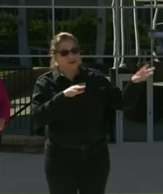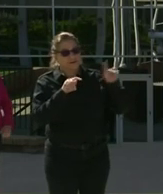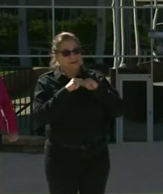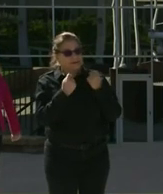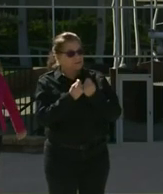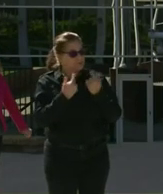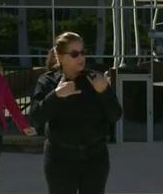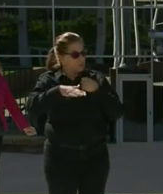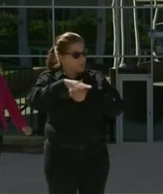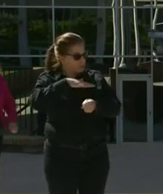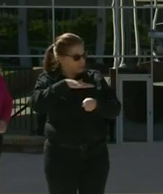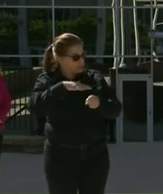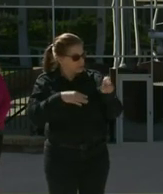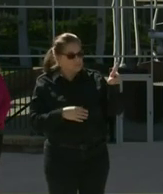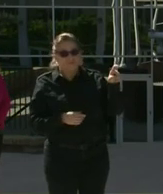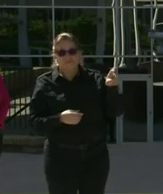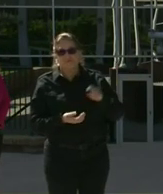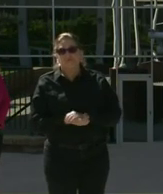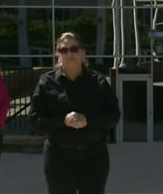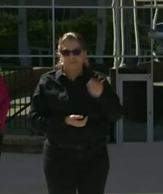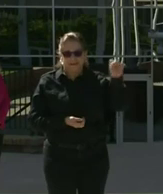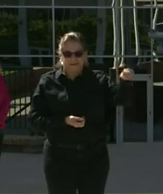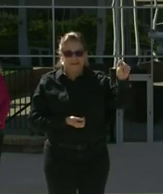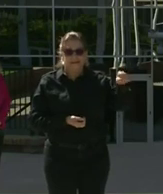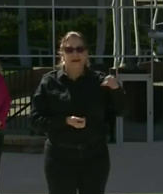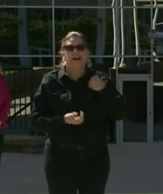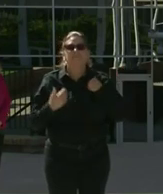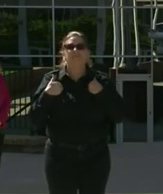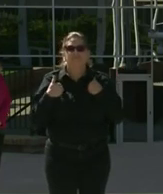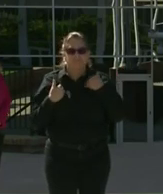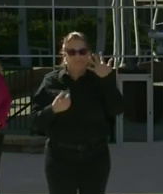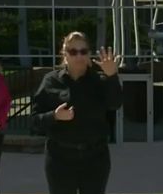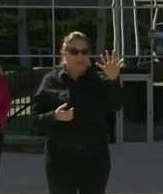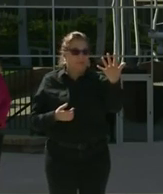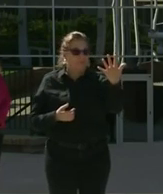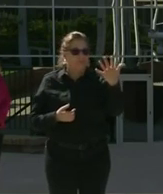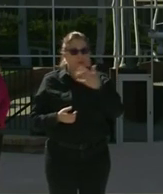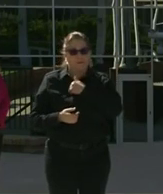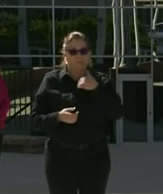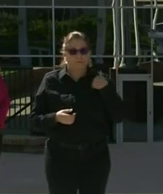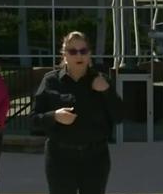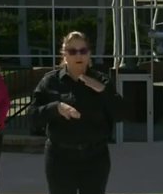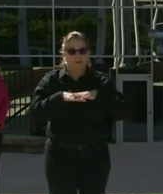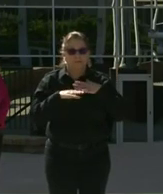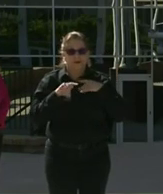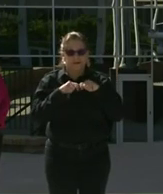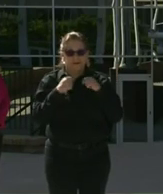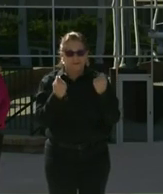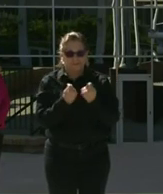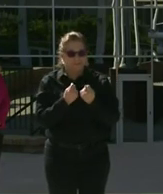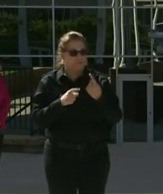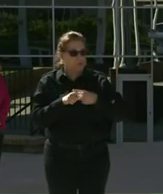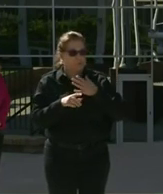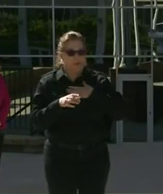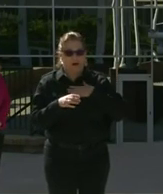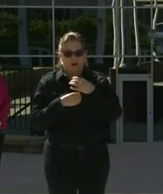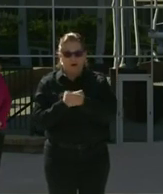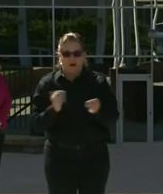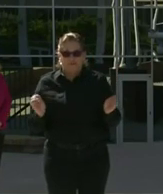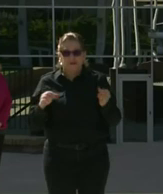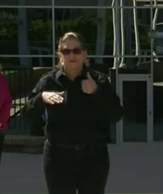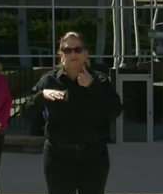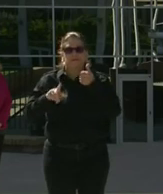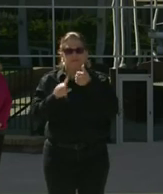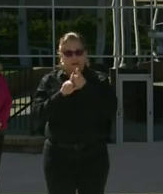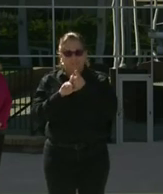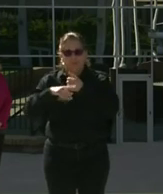have 5 members of the executive office of the mayor who are self-quarantining because of close